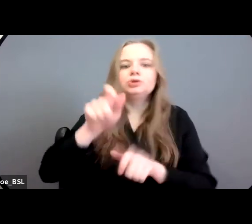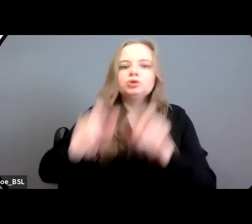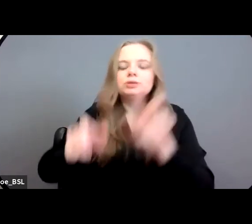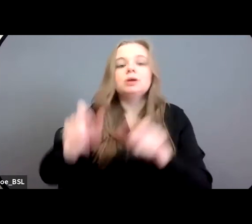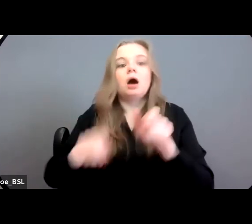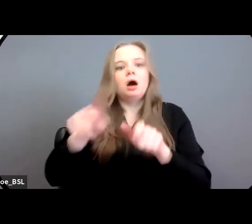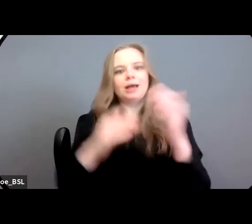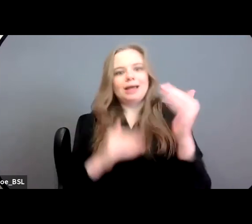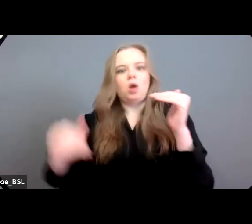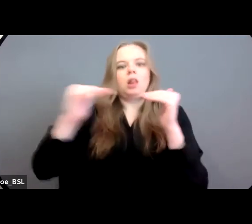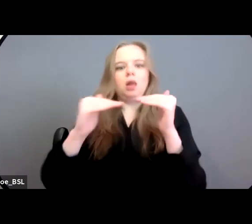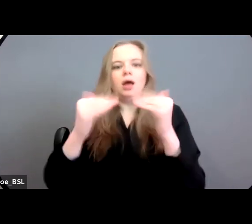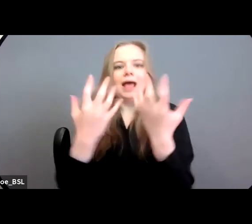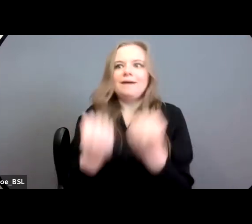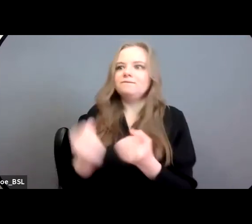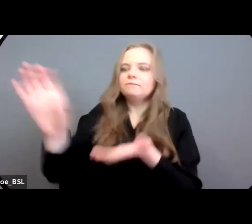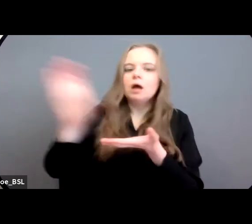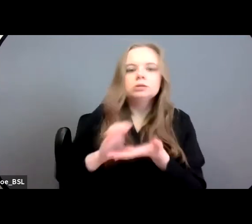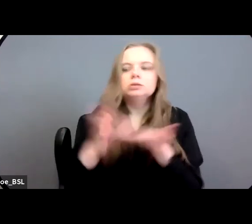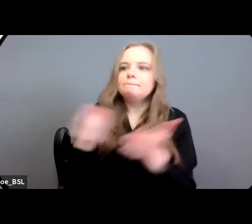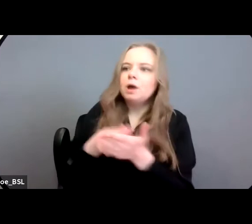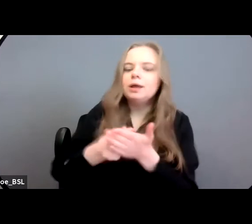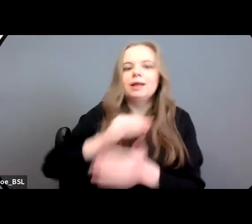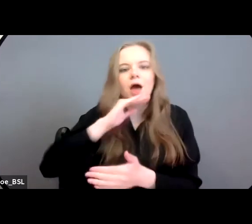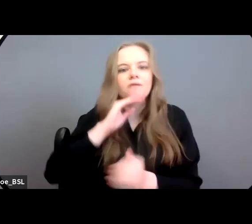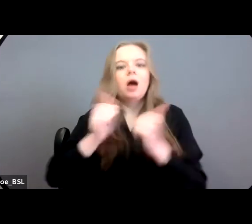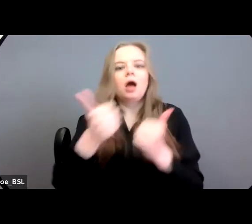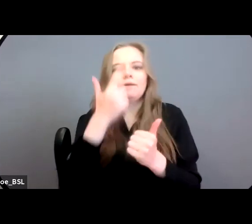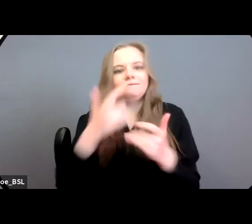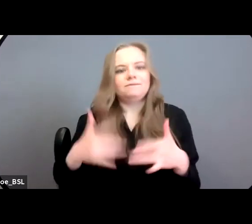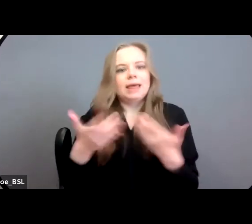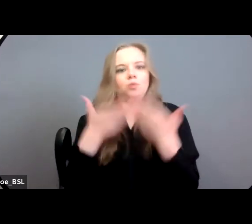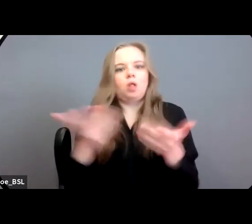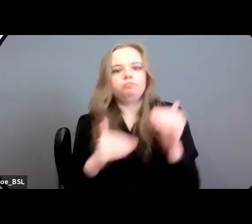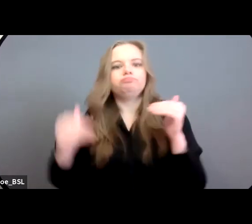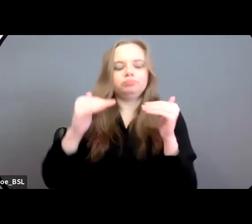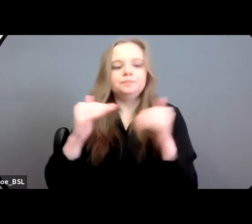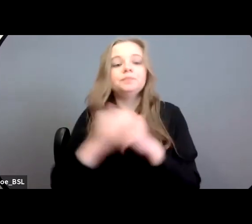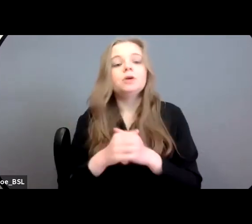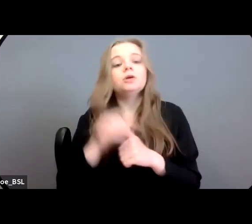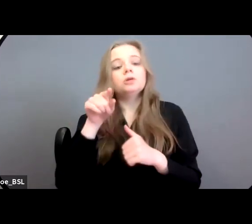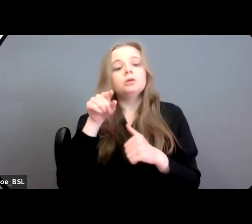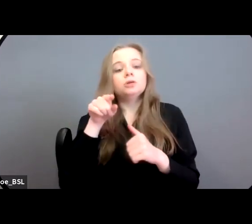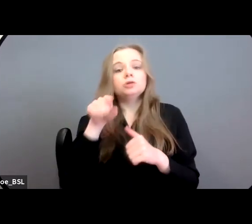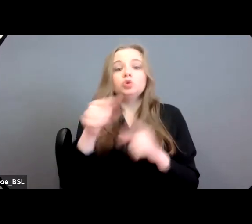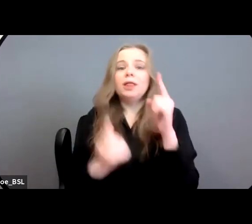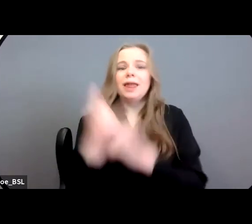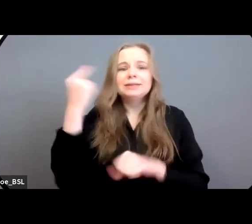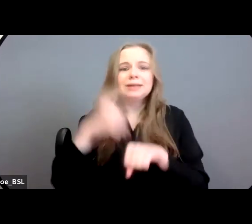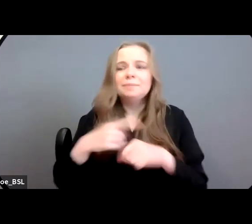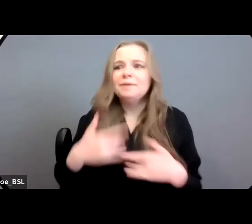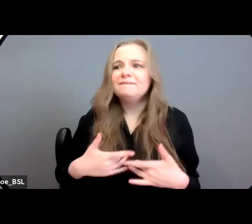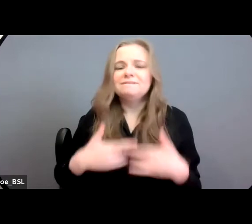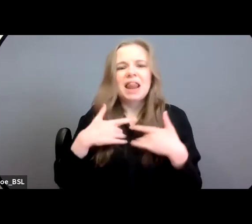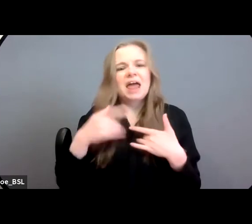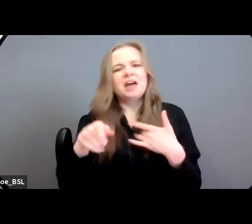equal financial footing with their non-disabled peers. And actually, he felt that there wouldn't be any longevity to our trust.